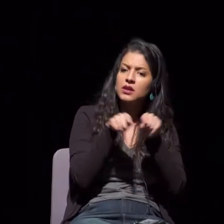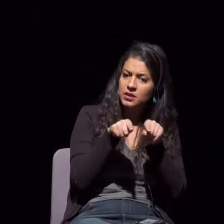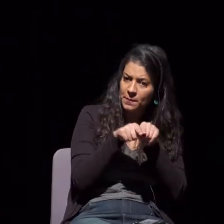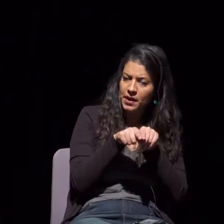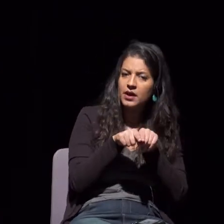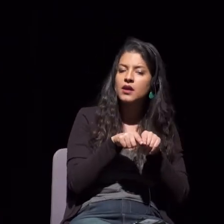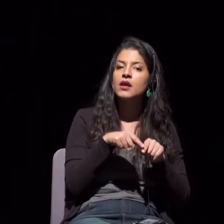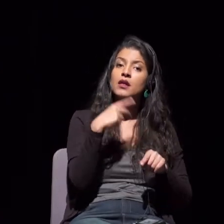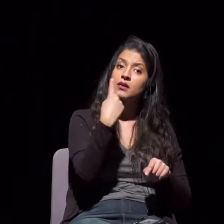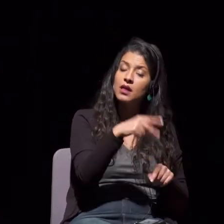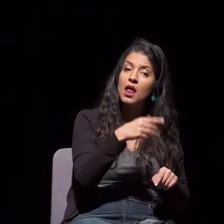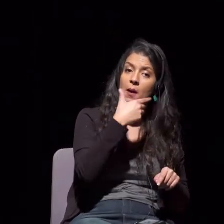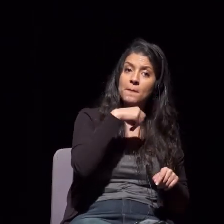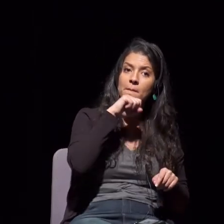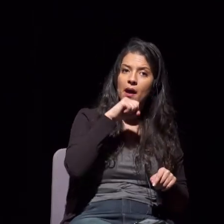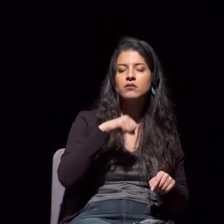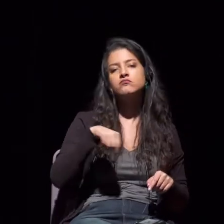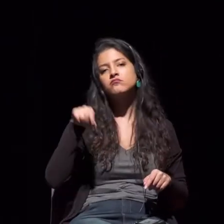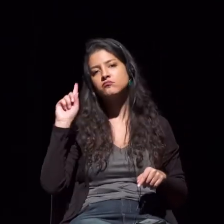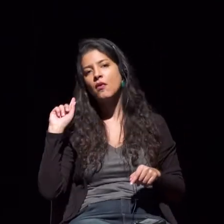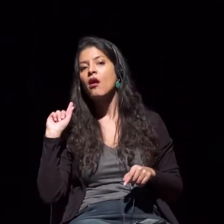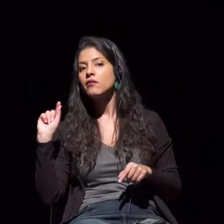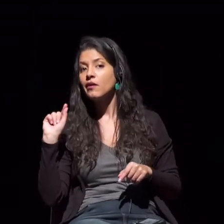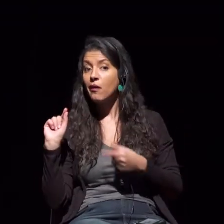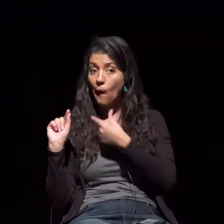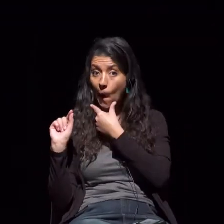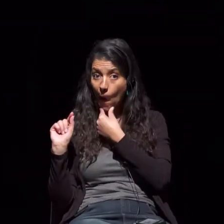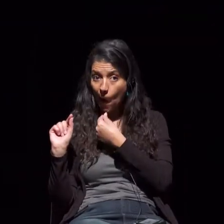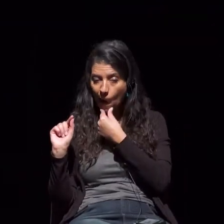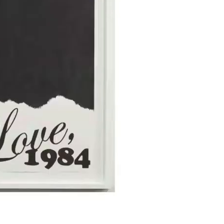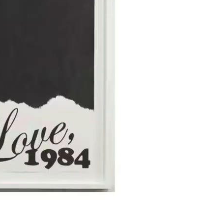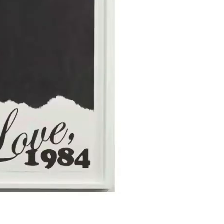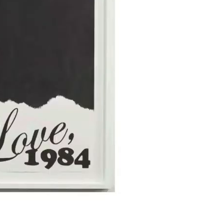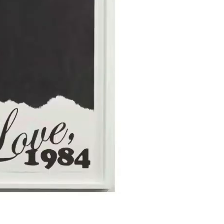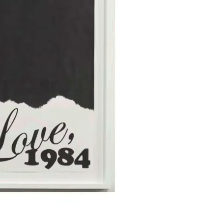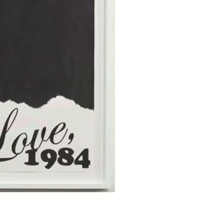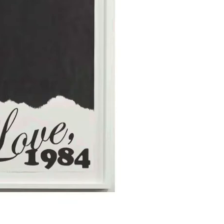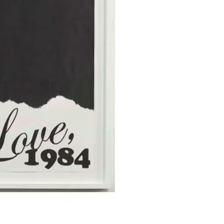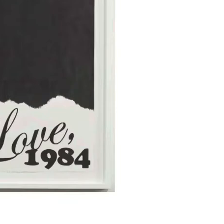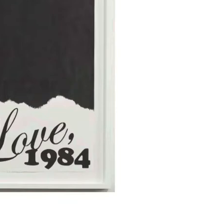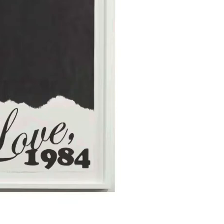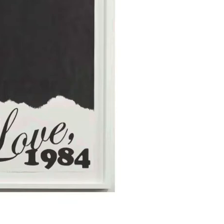was one of the founders of the Oakland chapter of the Black Panther Party in